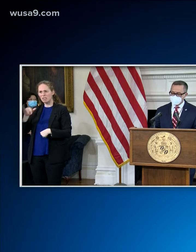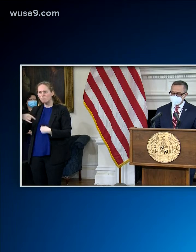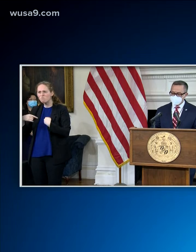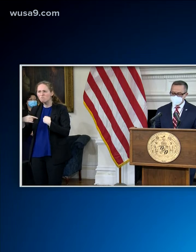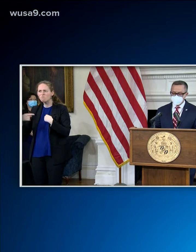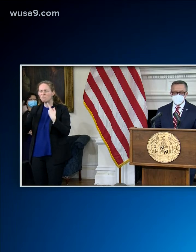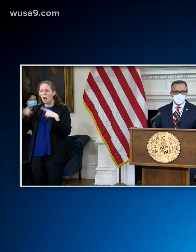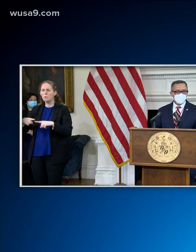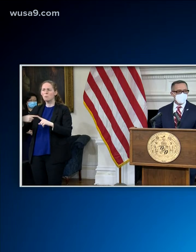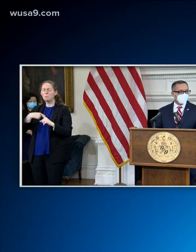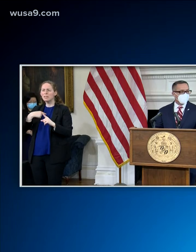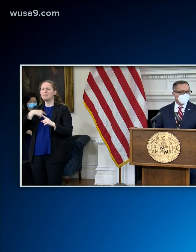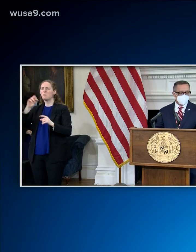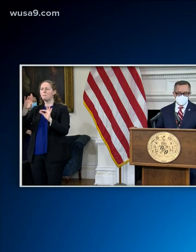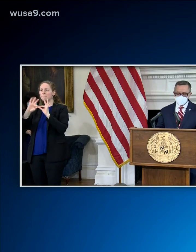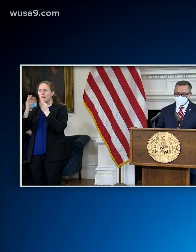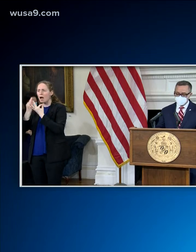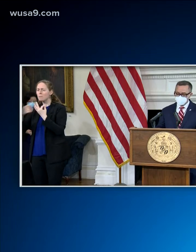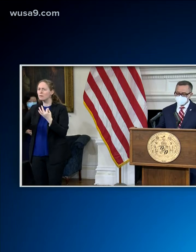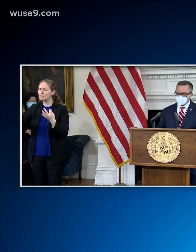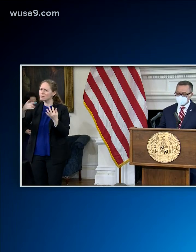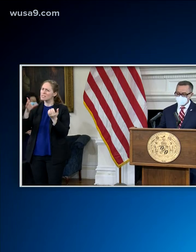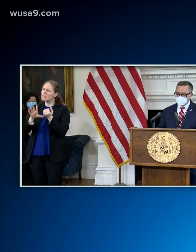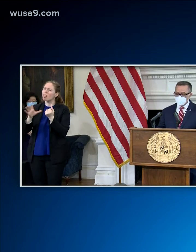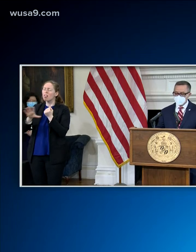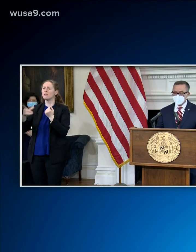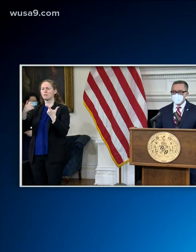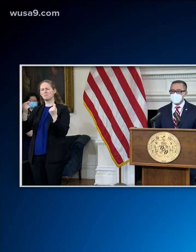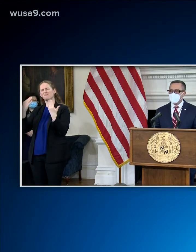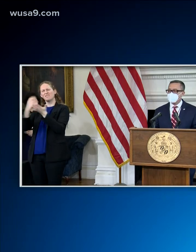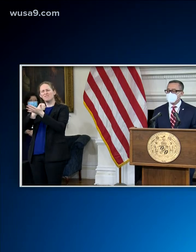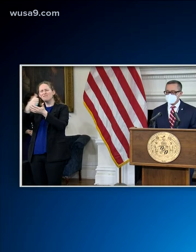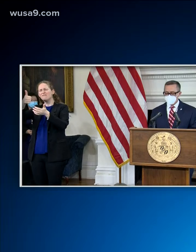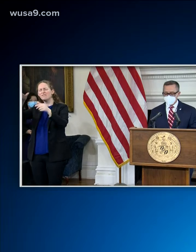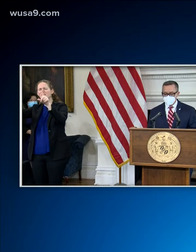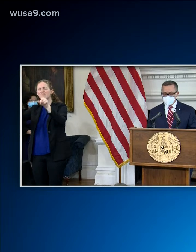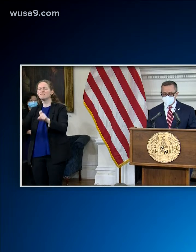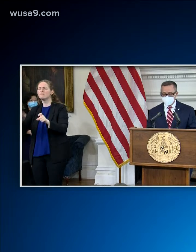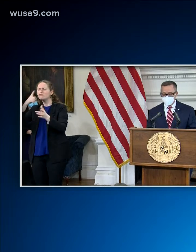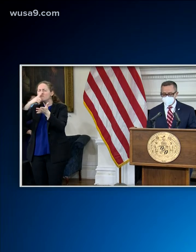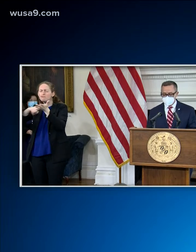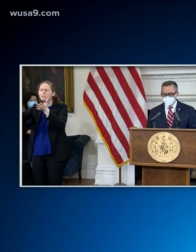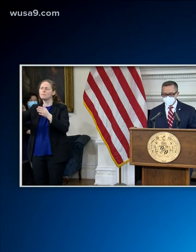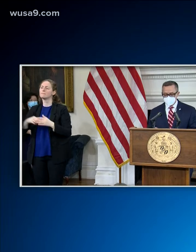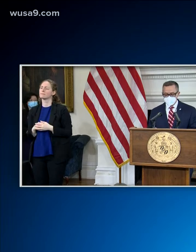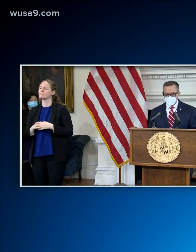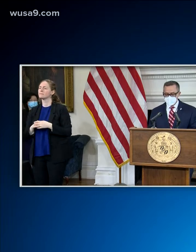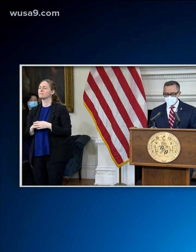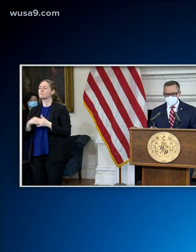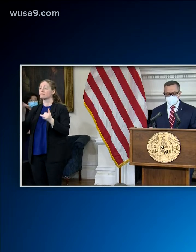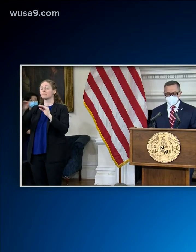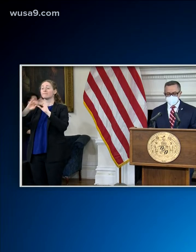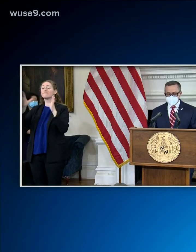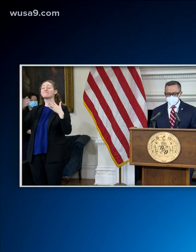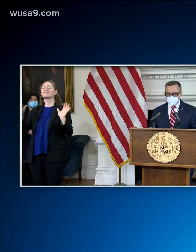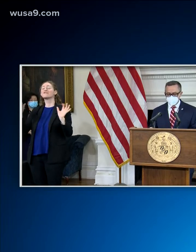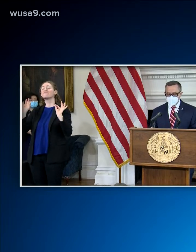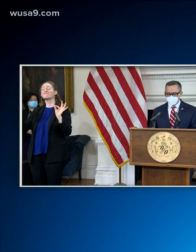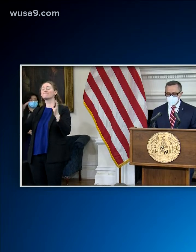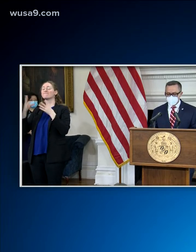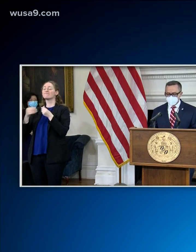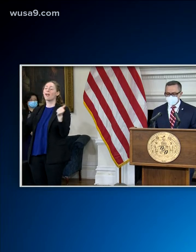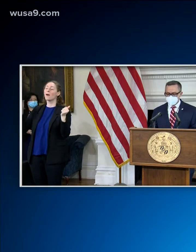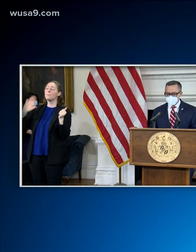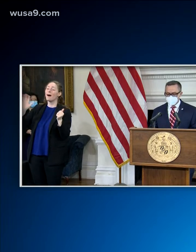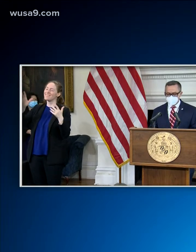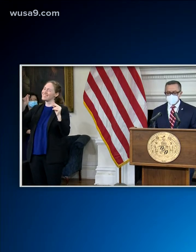for COVID-19 and follow up with your doctor. We aren't done fighting this virus yet. This is very evident